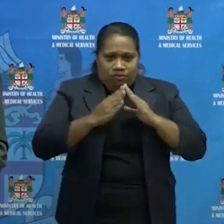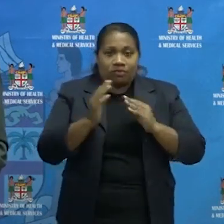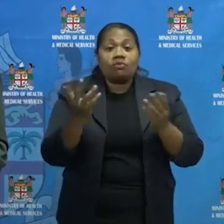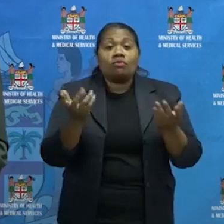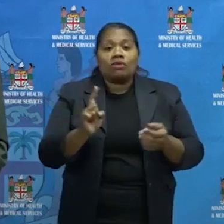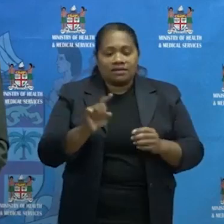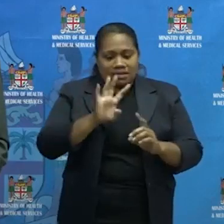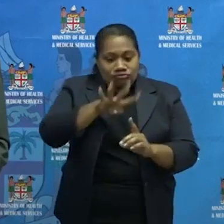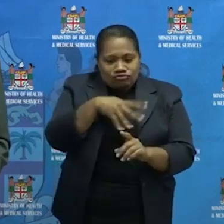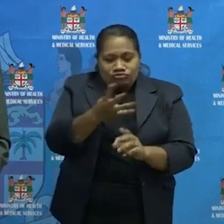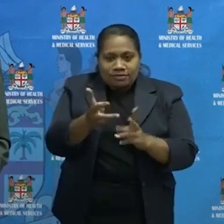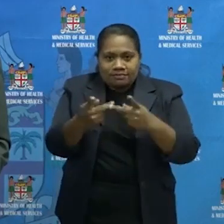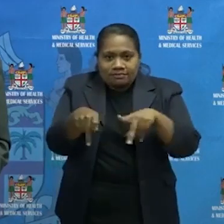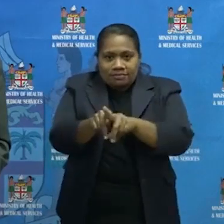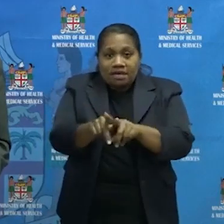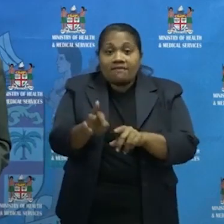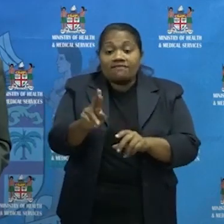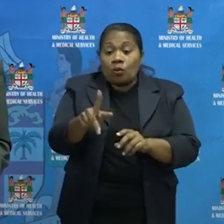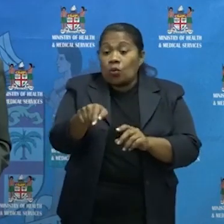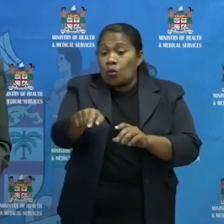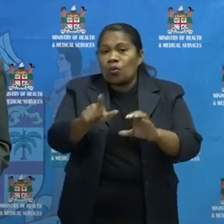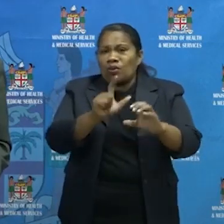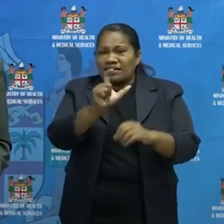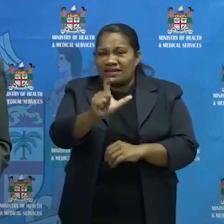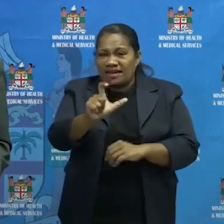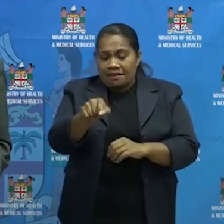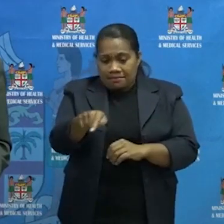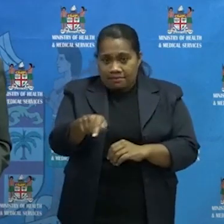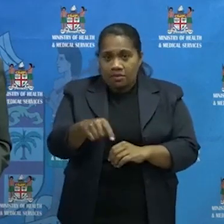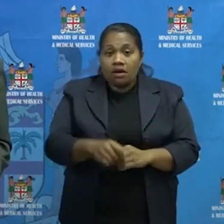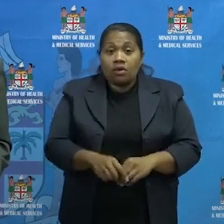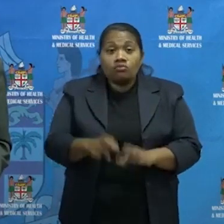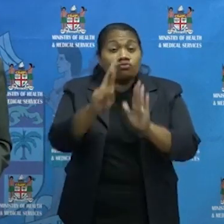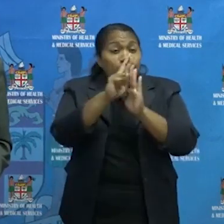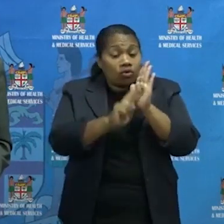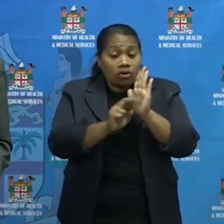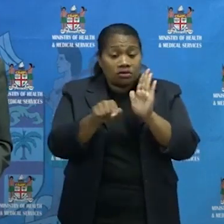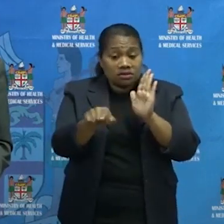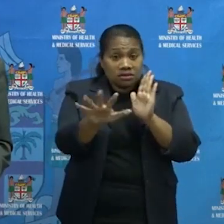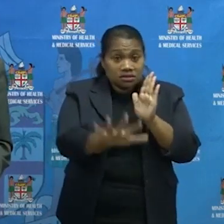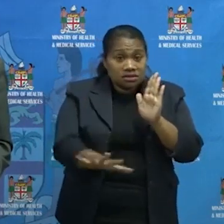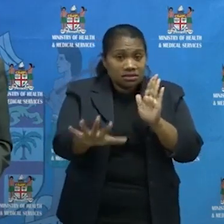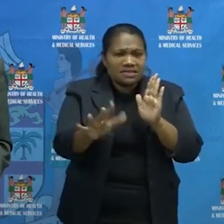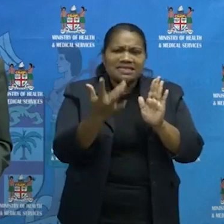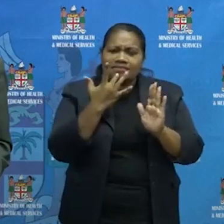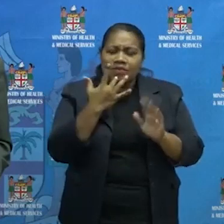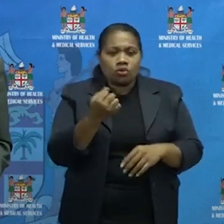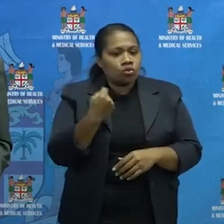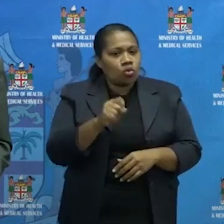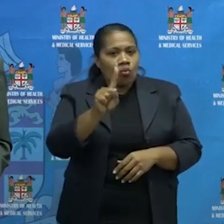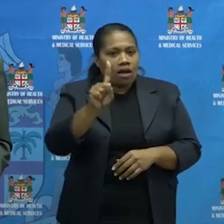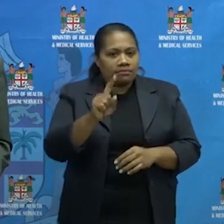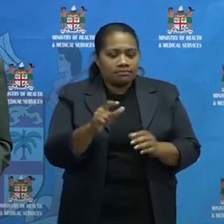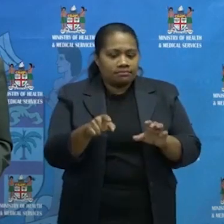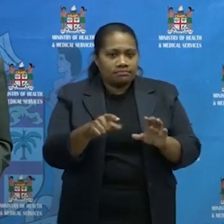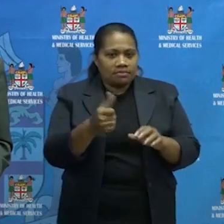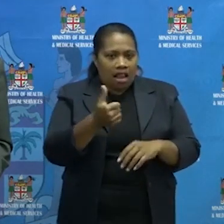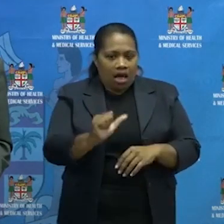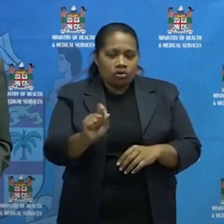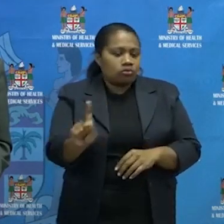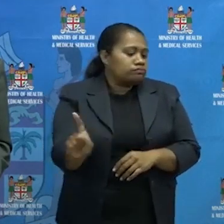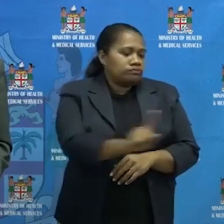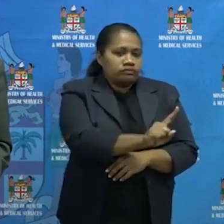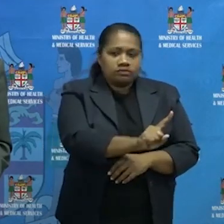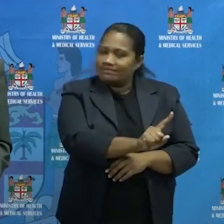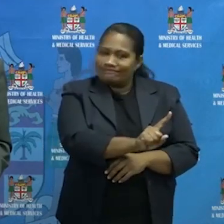settlement. The rules for the zone are simple. No one is allowed out. Those